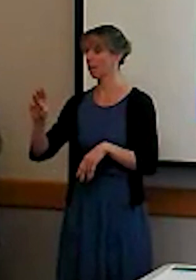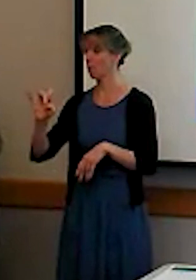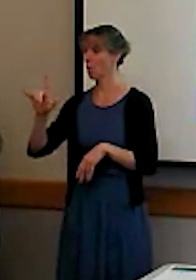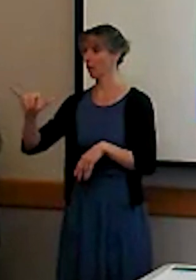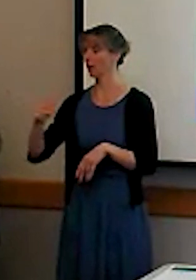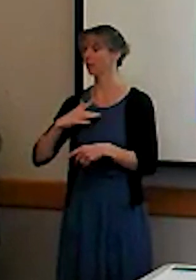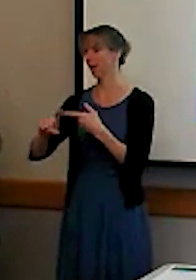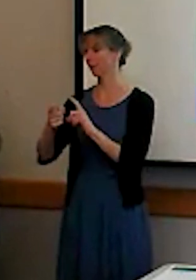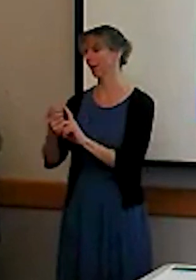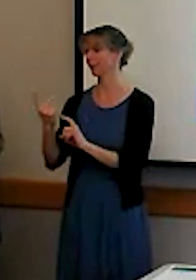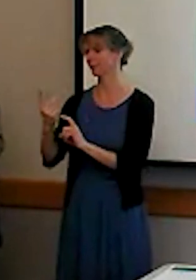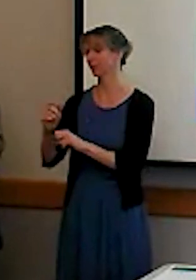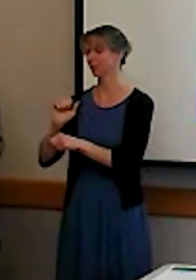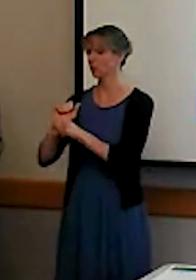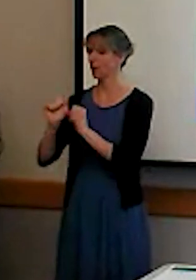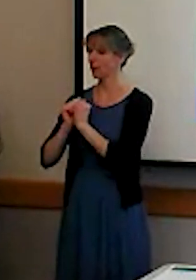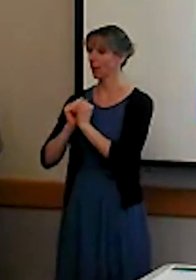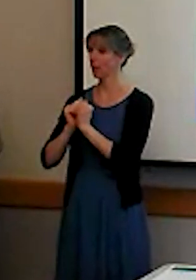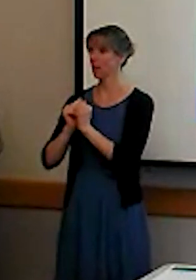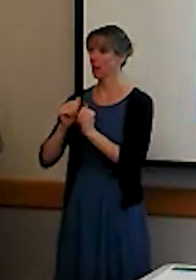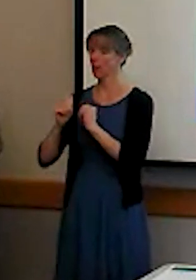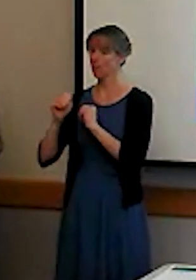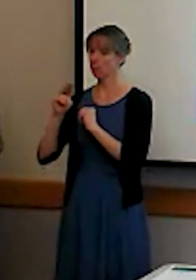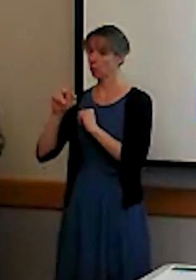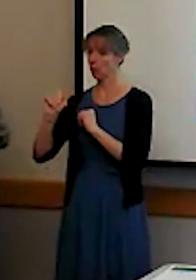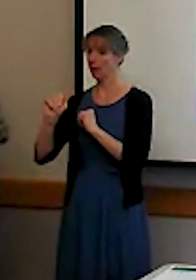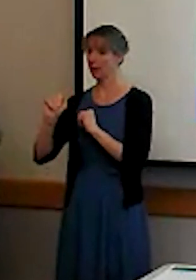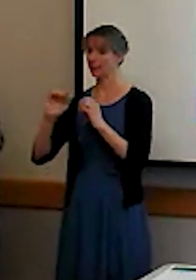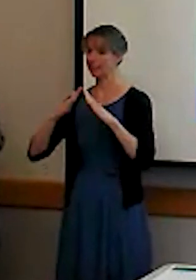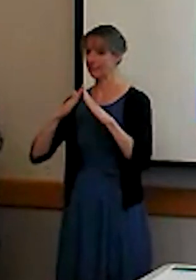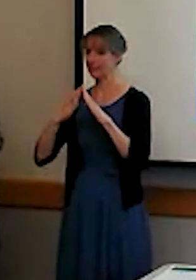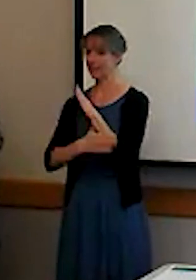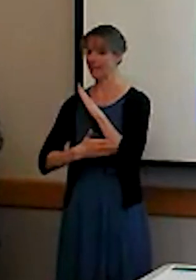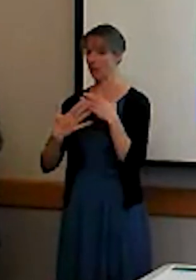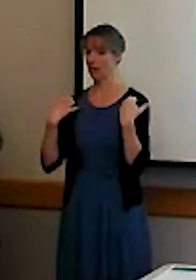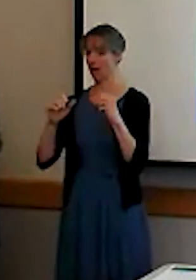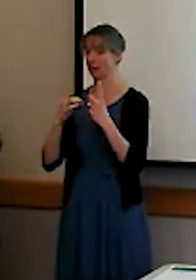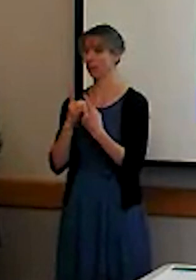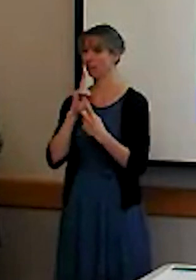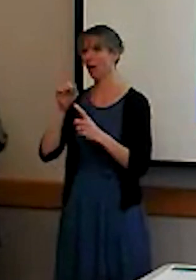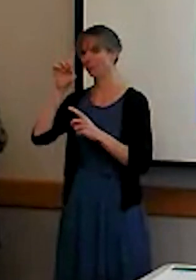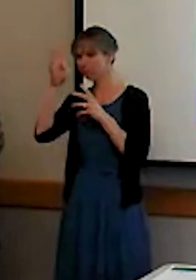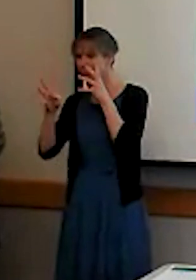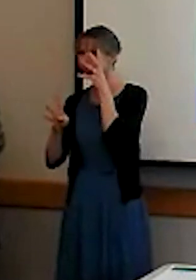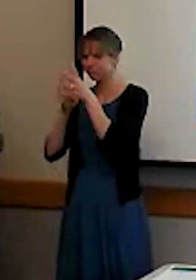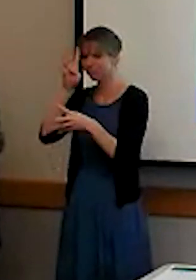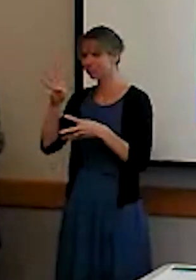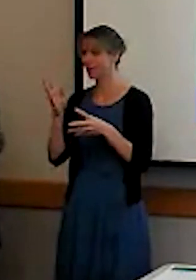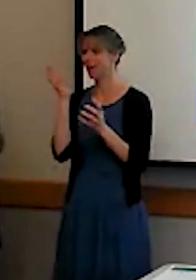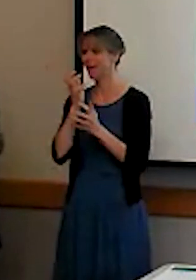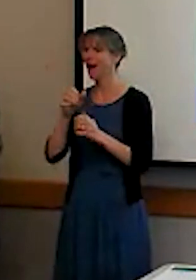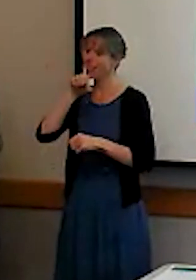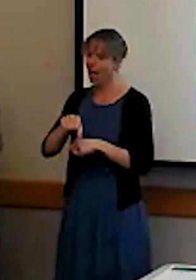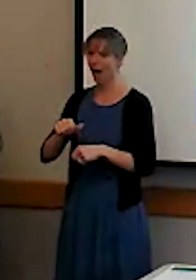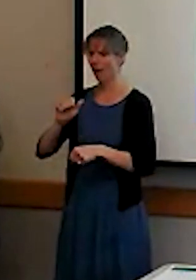mine for many years. We worked together at the Missoula City County Health Department. The most creative, innovative person. I love